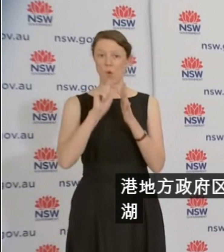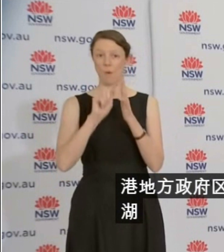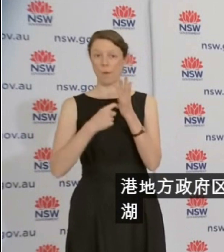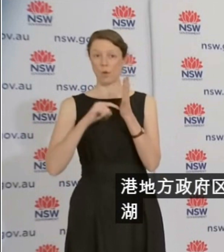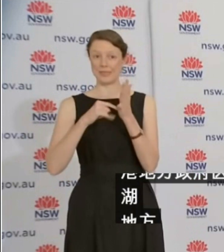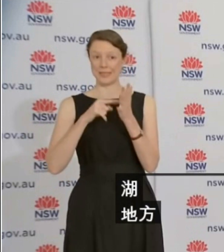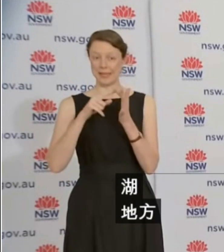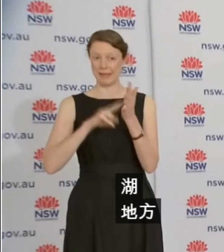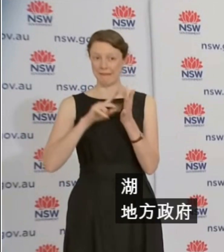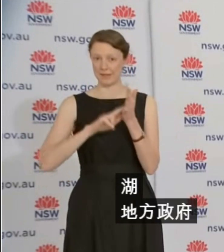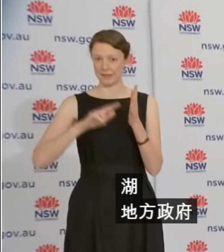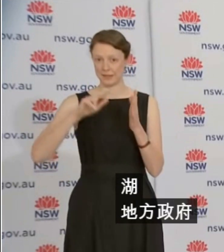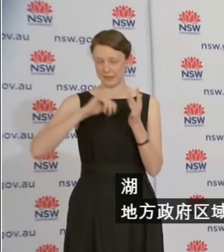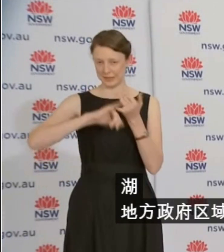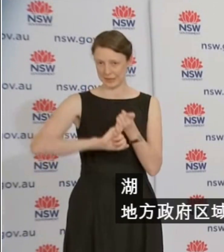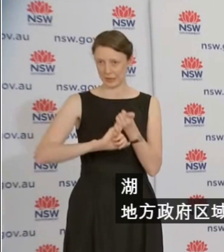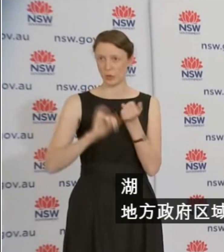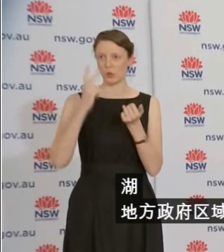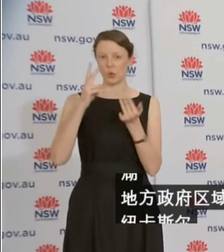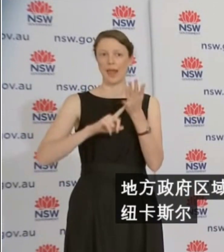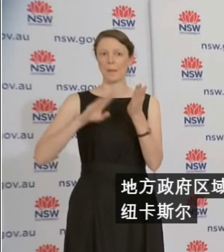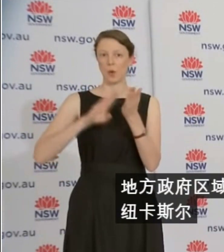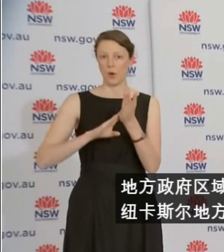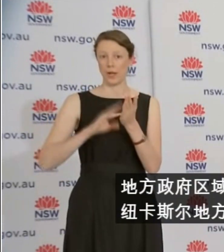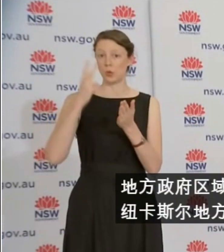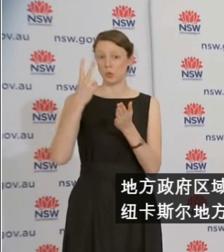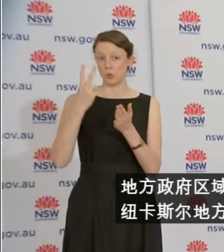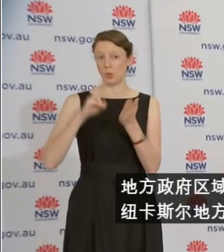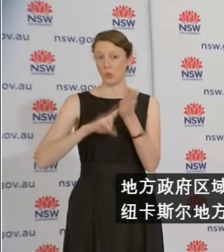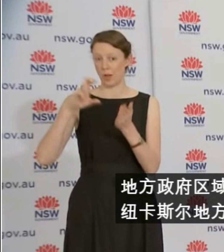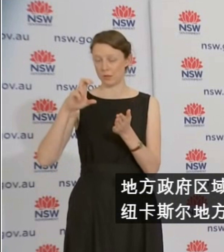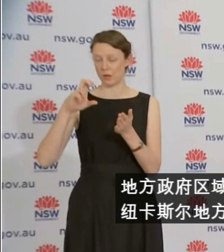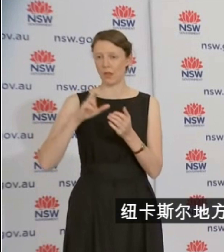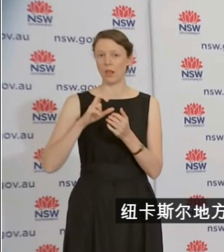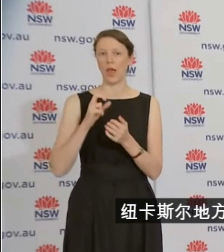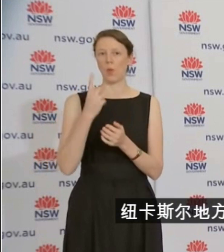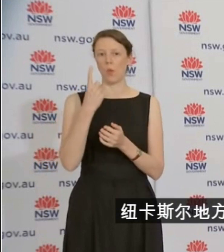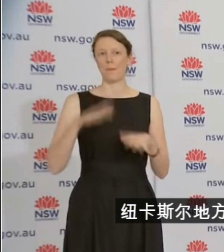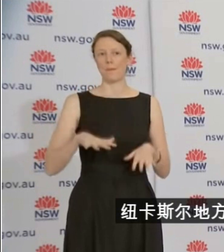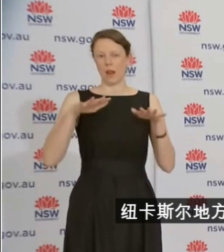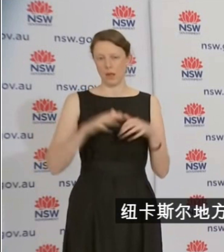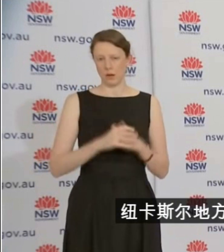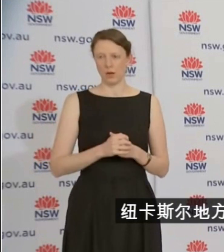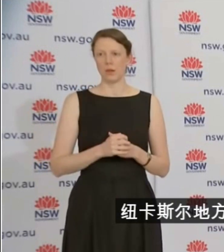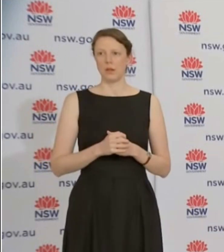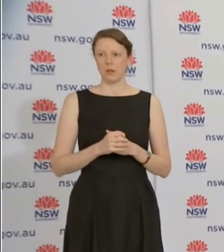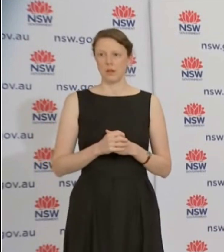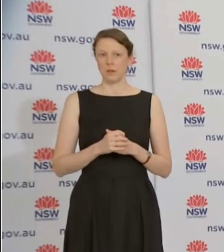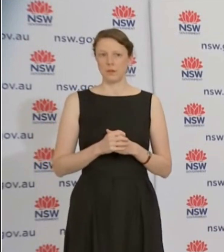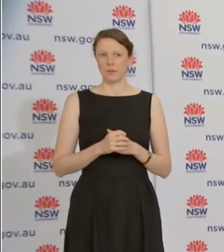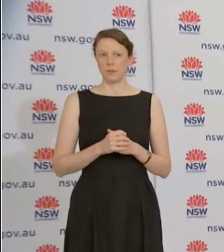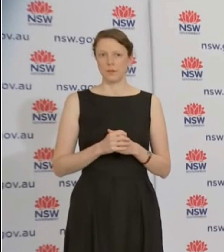area, 2 in the Lake Macquarie local government area, 2 in Newcastle local government area, 1 in Maitland local government